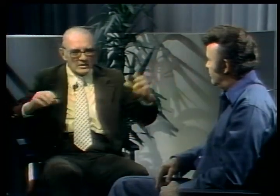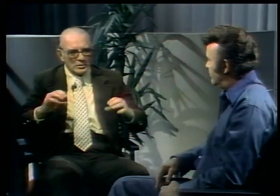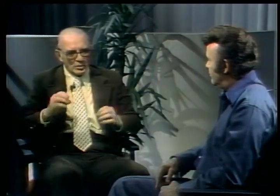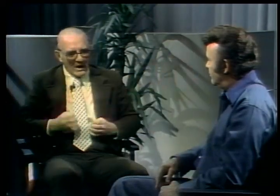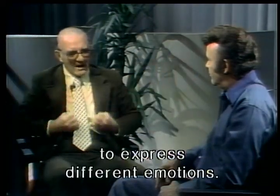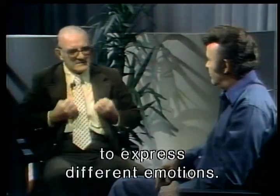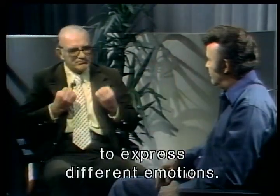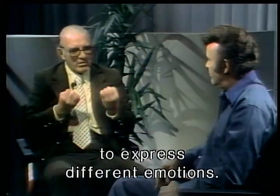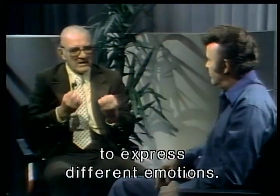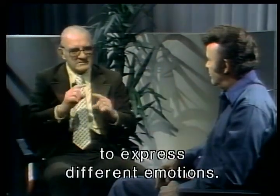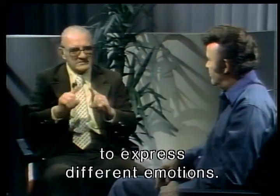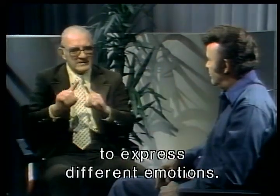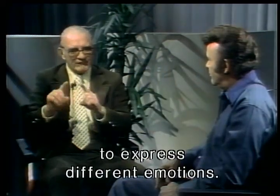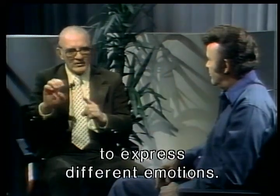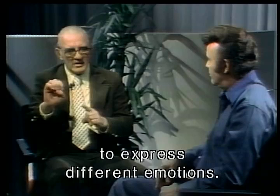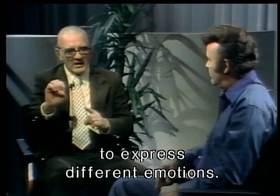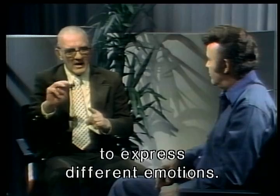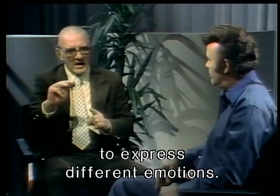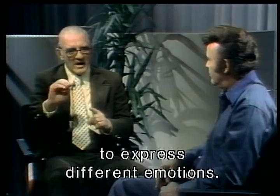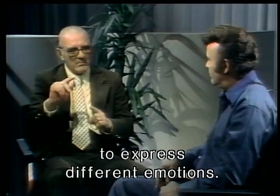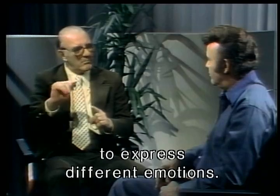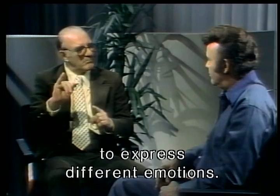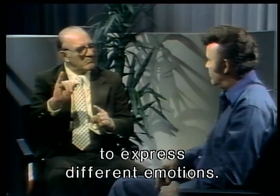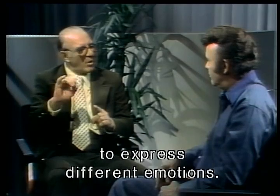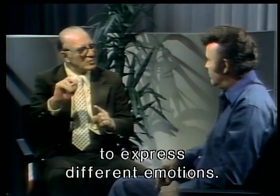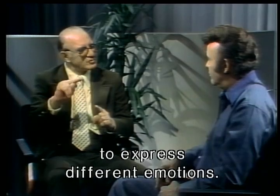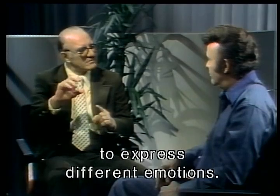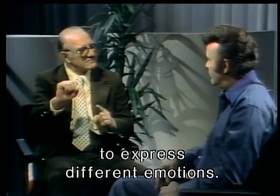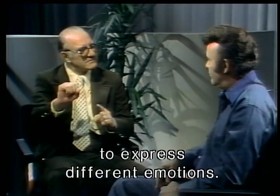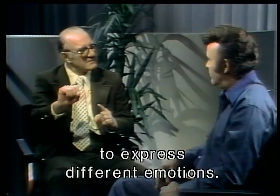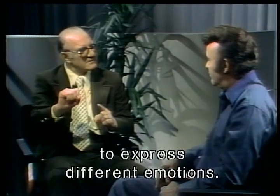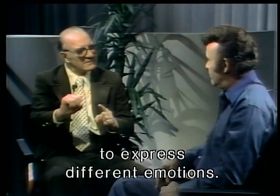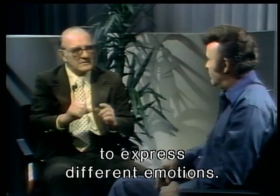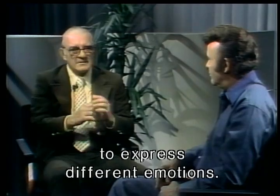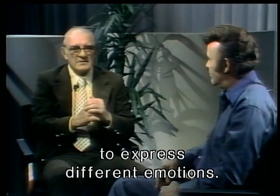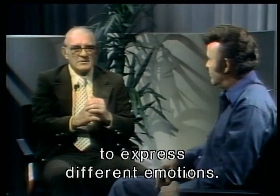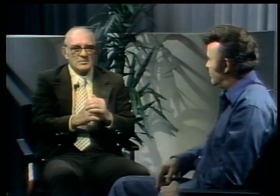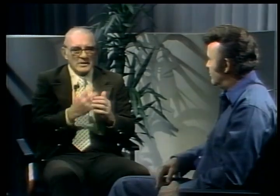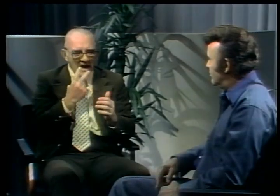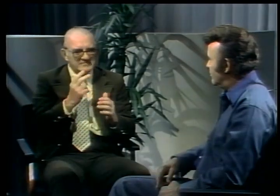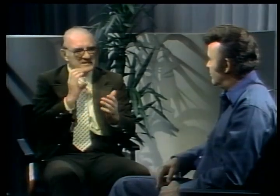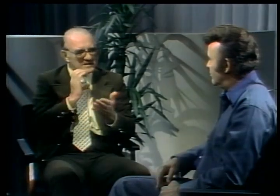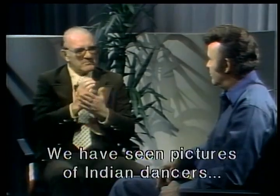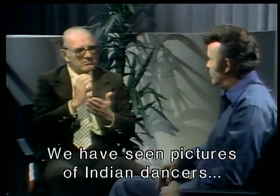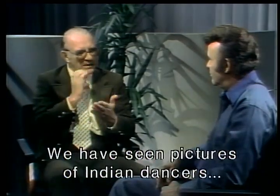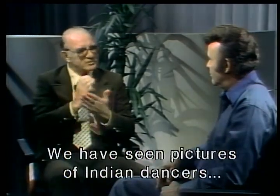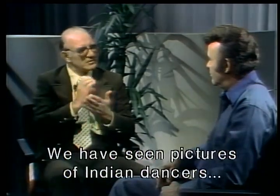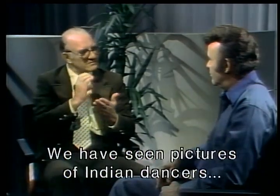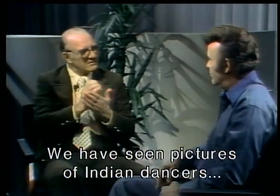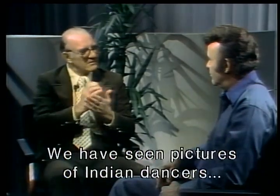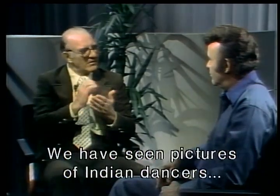to express different emotions. We have seen pictures